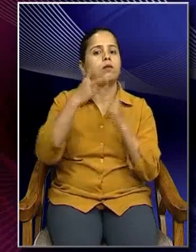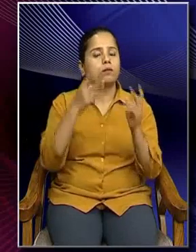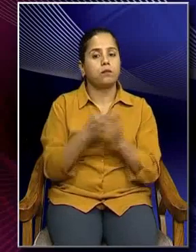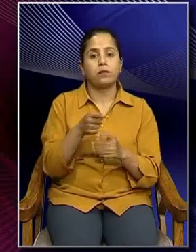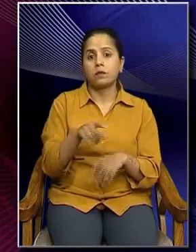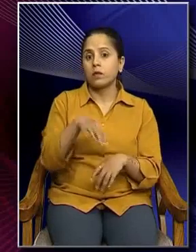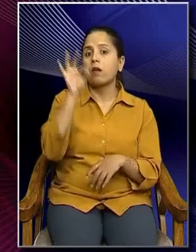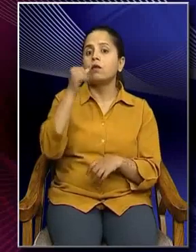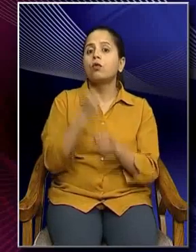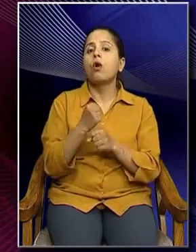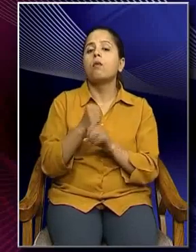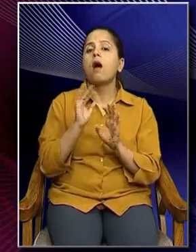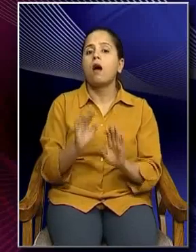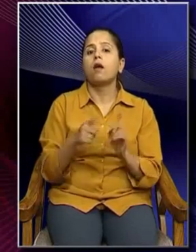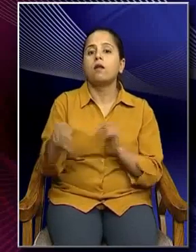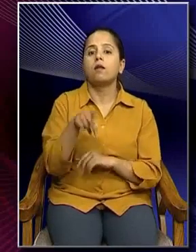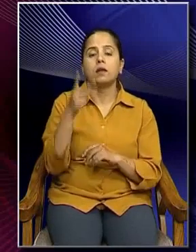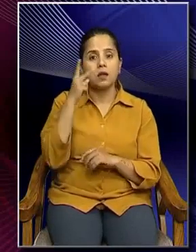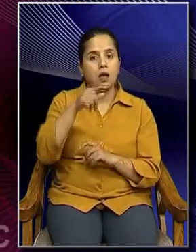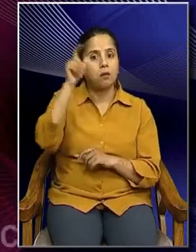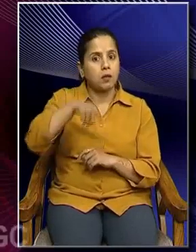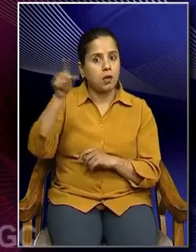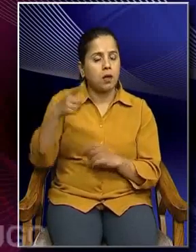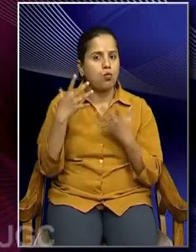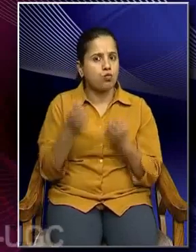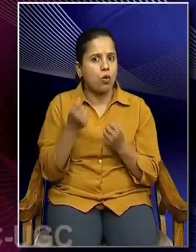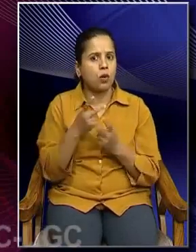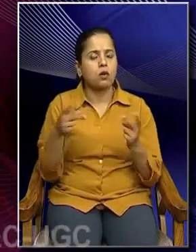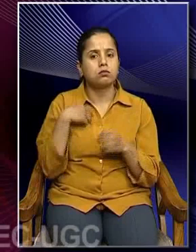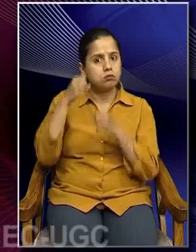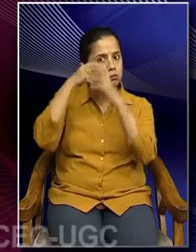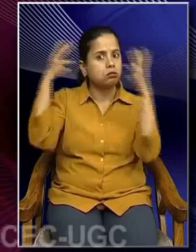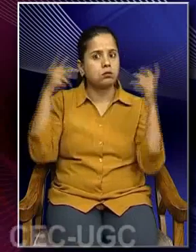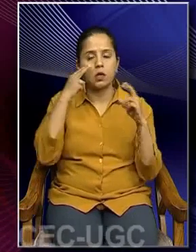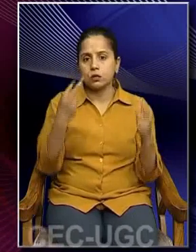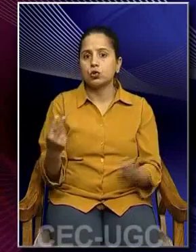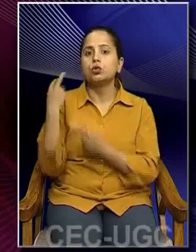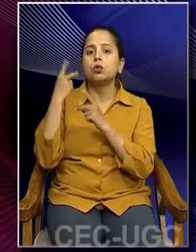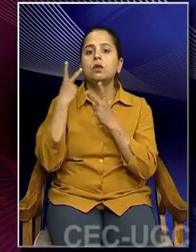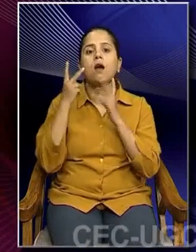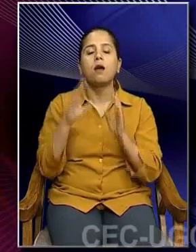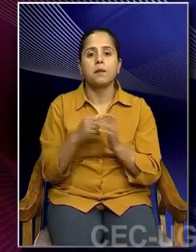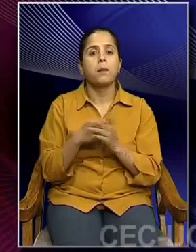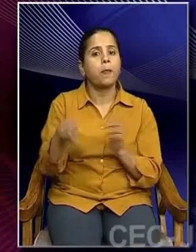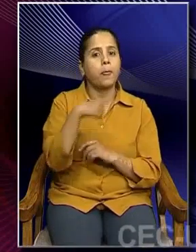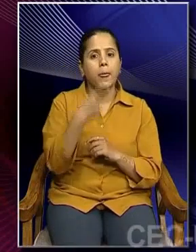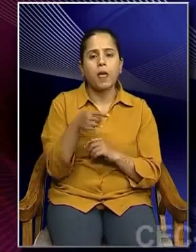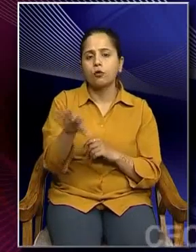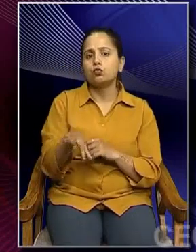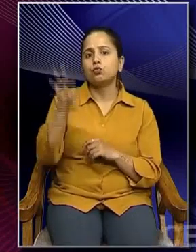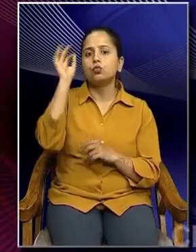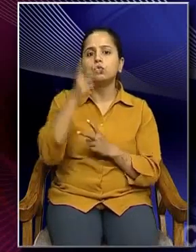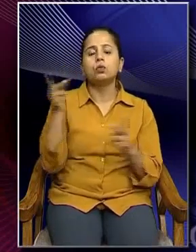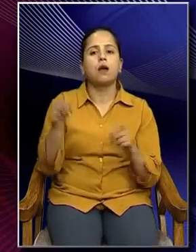elected governments, and hence people's desire and aspirations are reflected through the elected bodies which